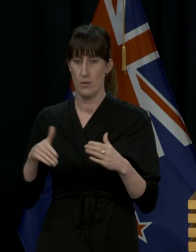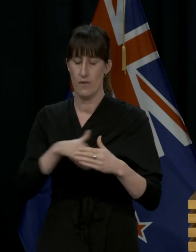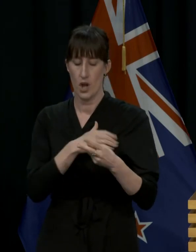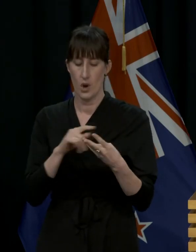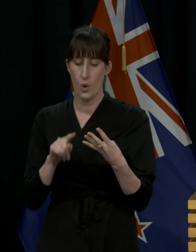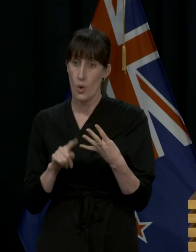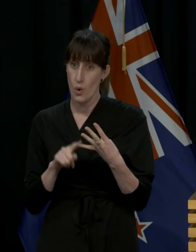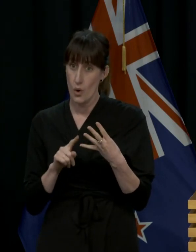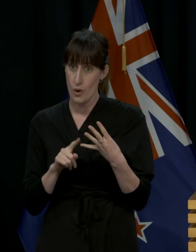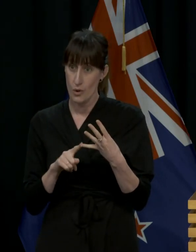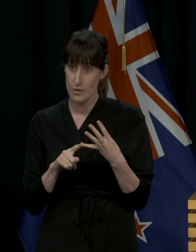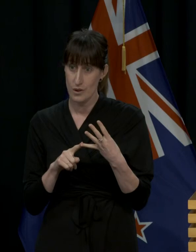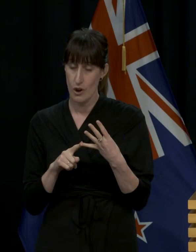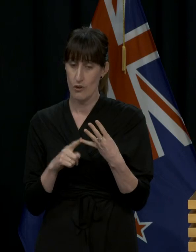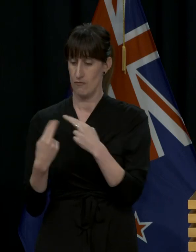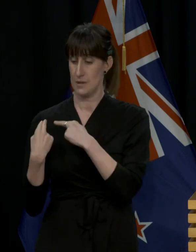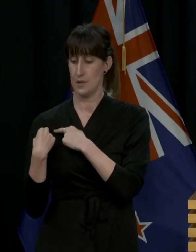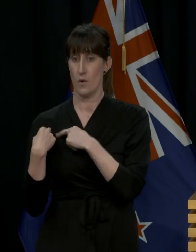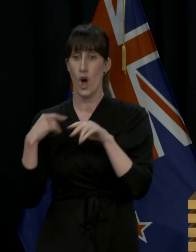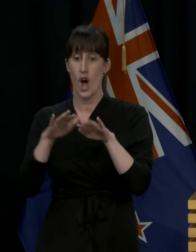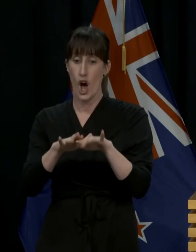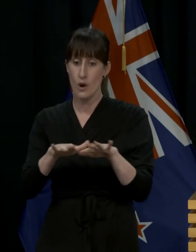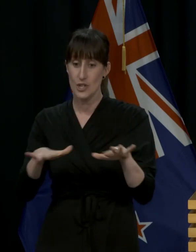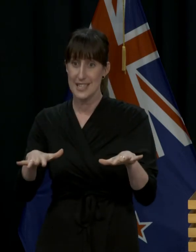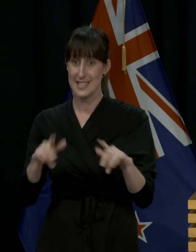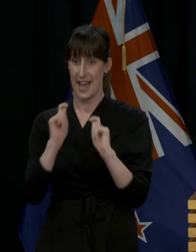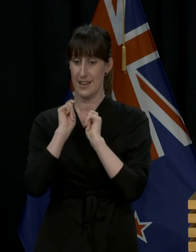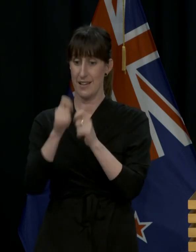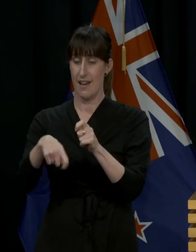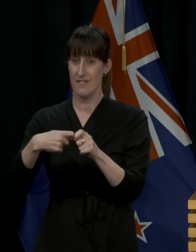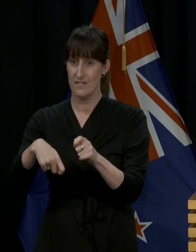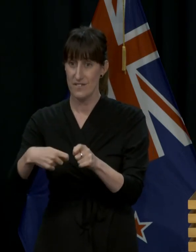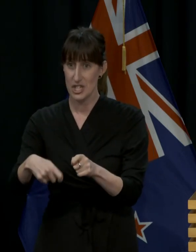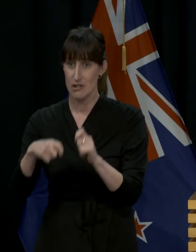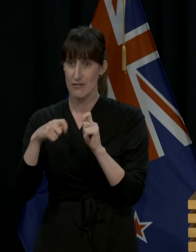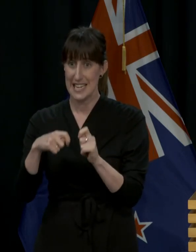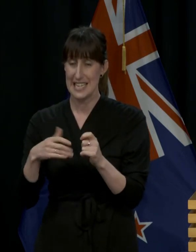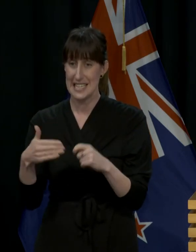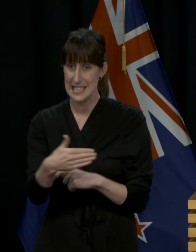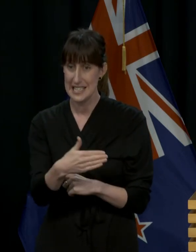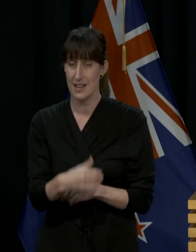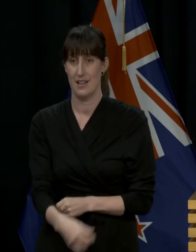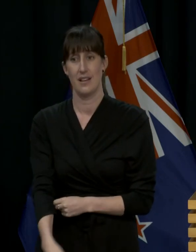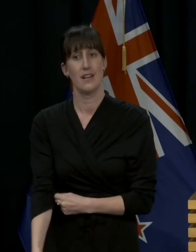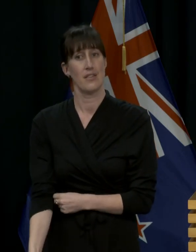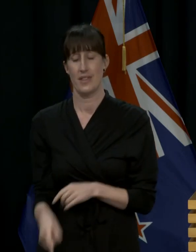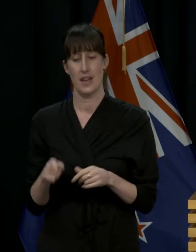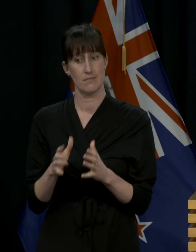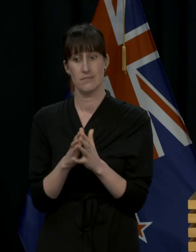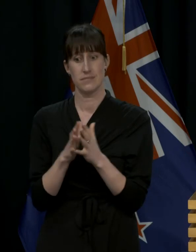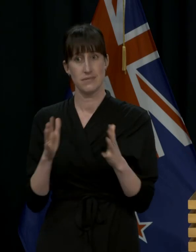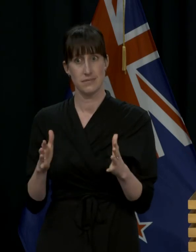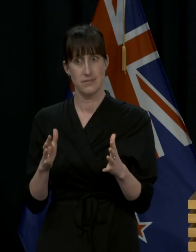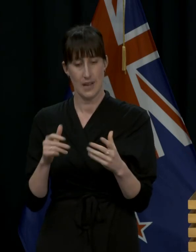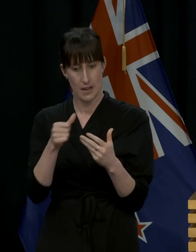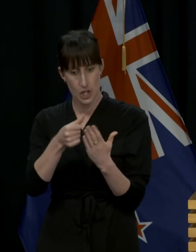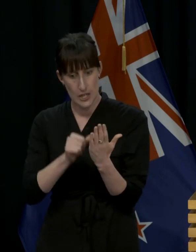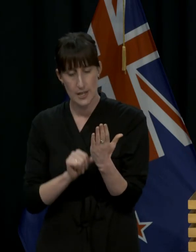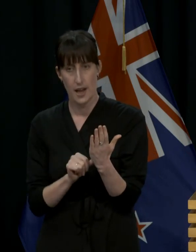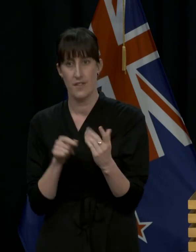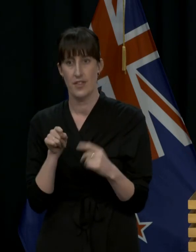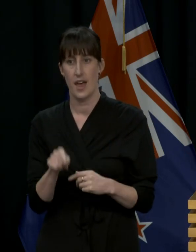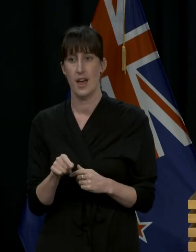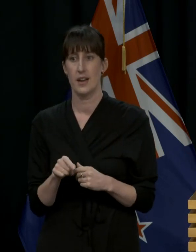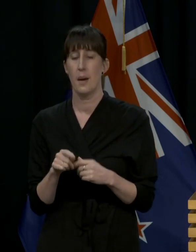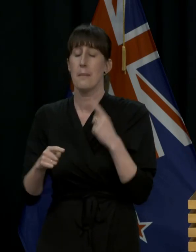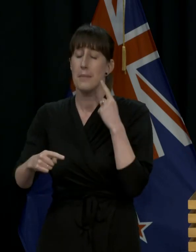has responsibility for oceans and fisheries, which we have also a significant agenda. And of course, as I said, he's